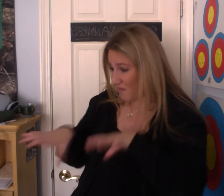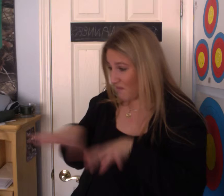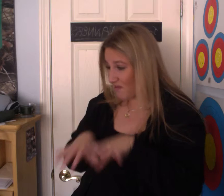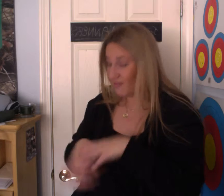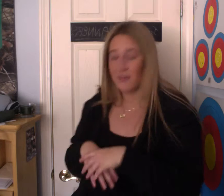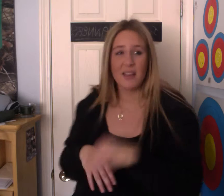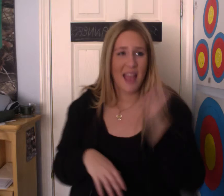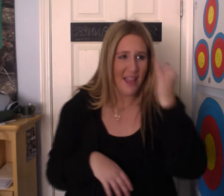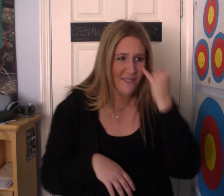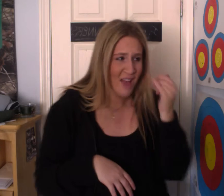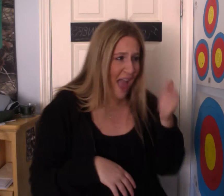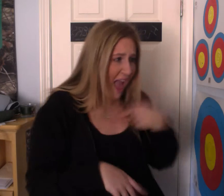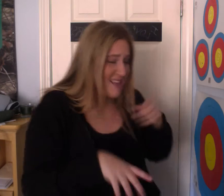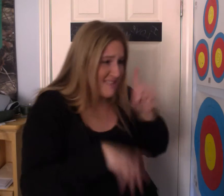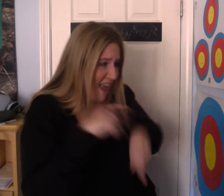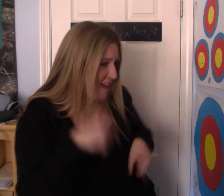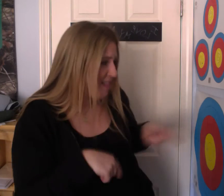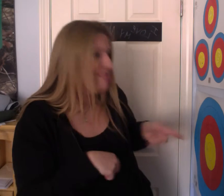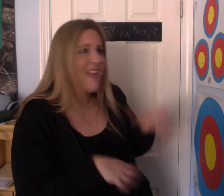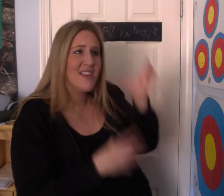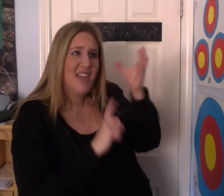stunts, neither can the character.